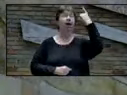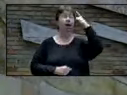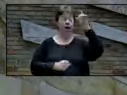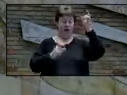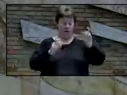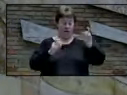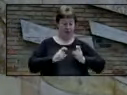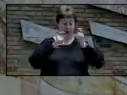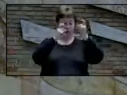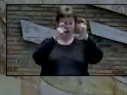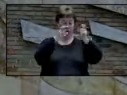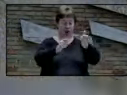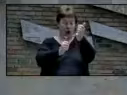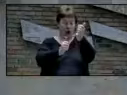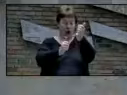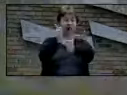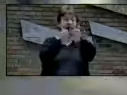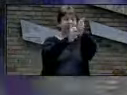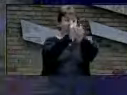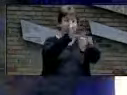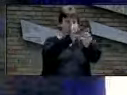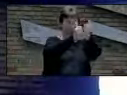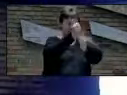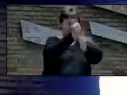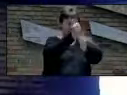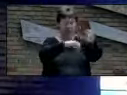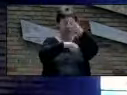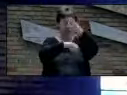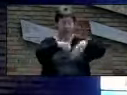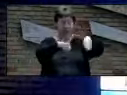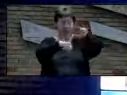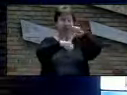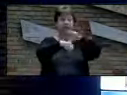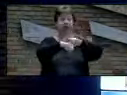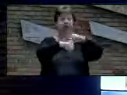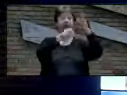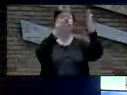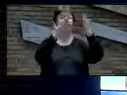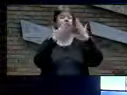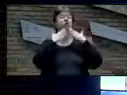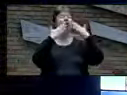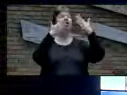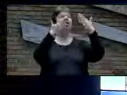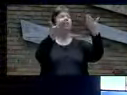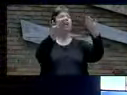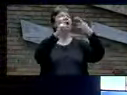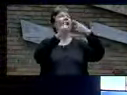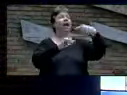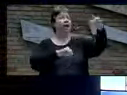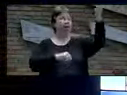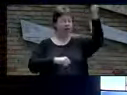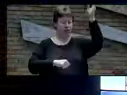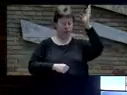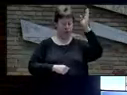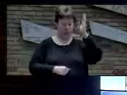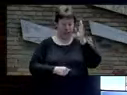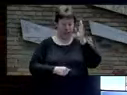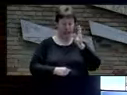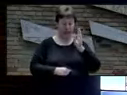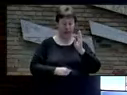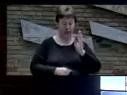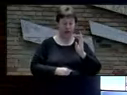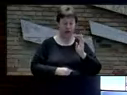God. For the gifts of every nation, thanks